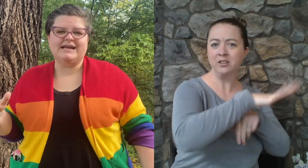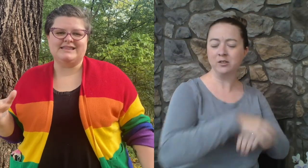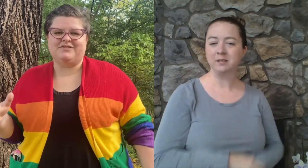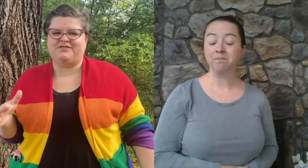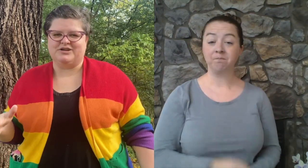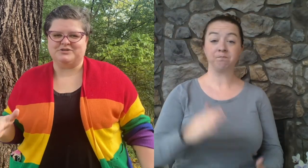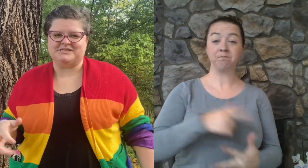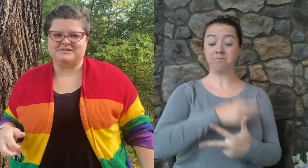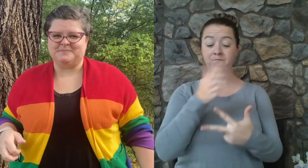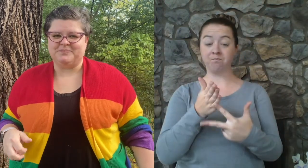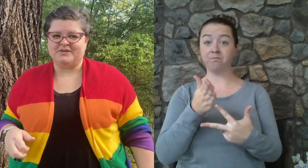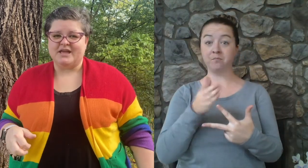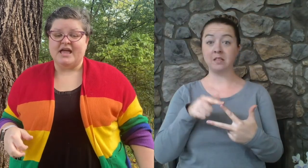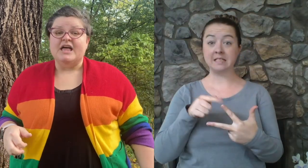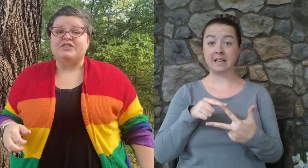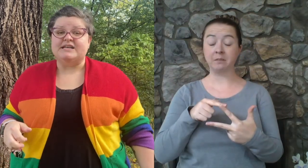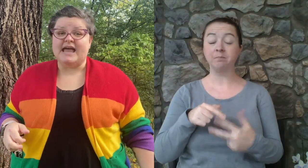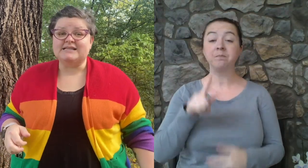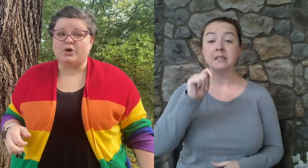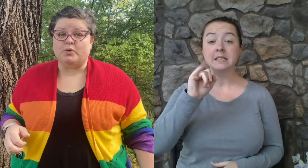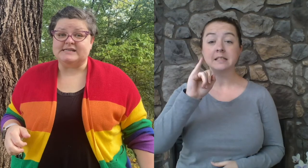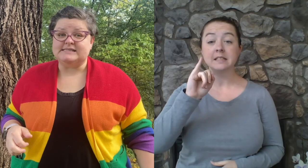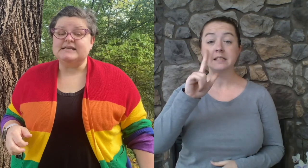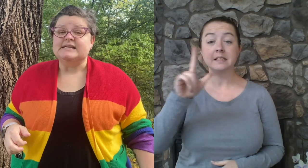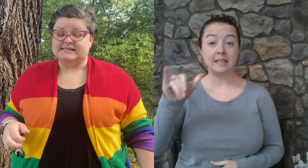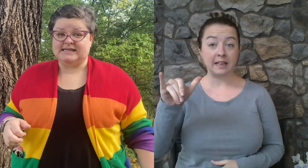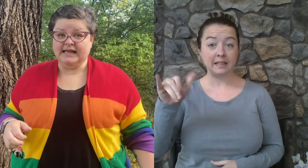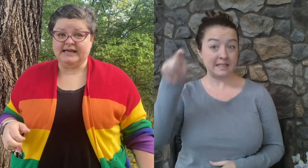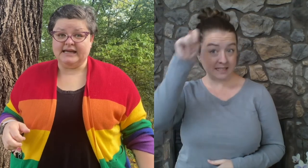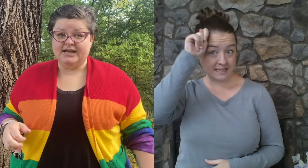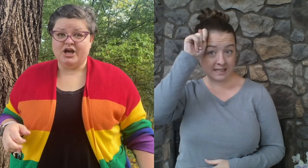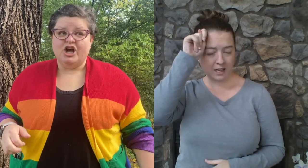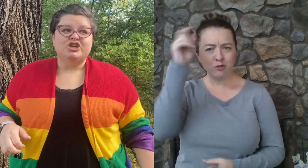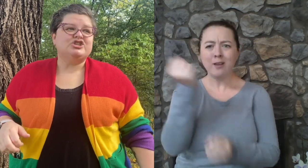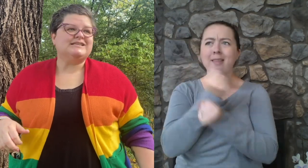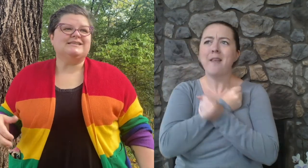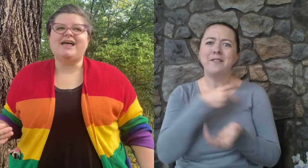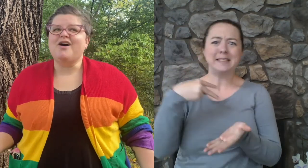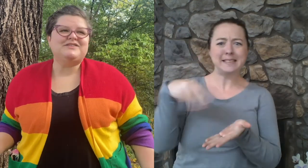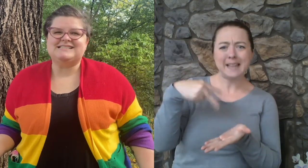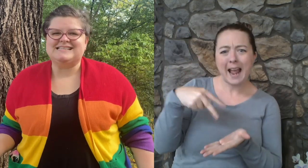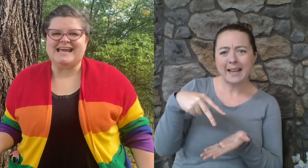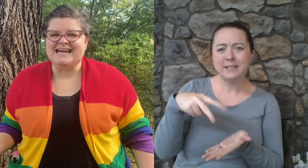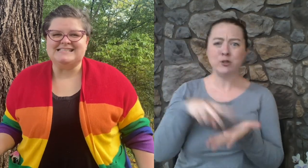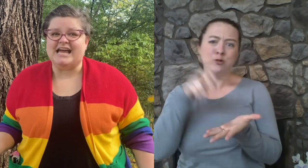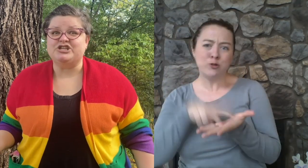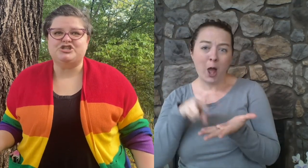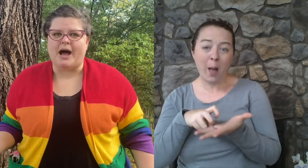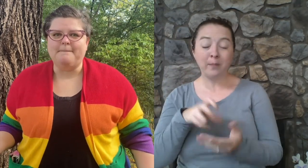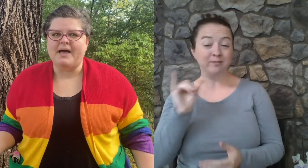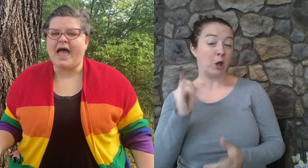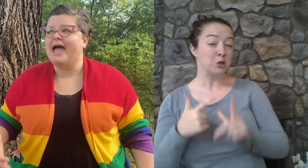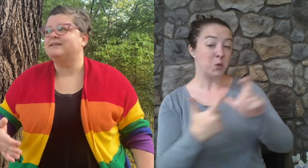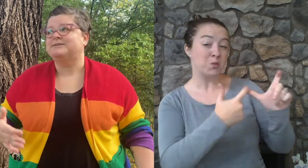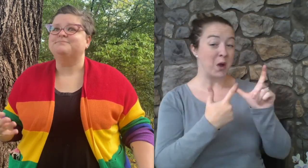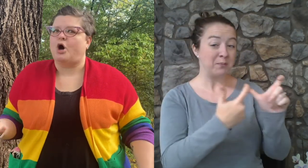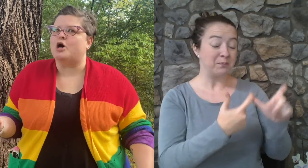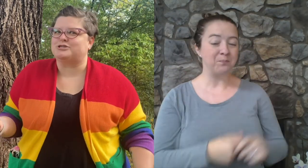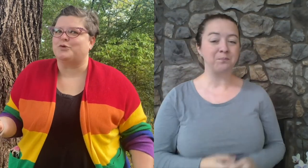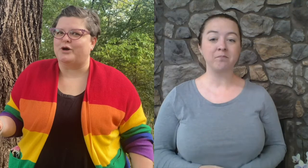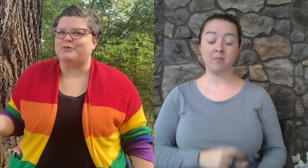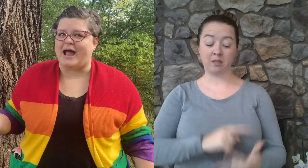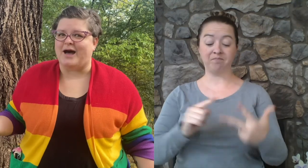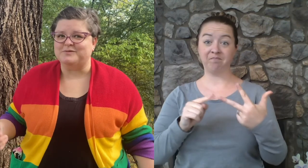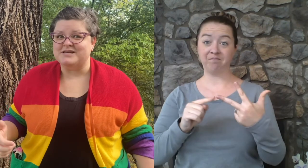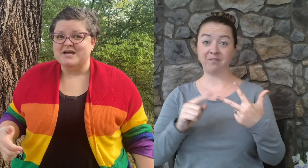run in the fields. The next oldest, Tilly, just loved to dance and jump and also